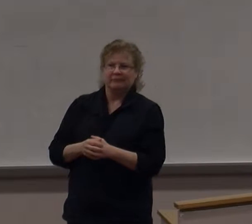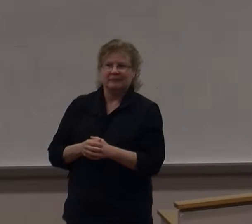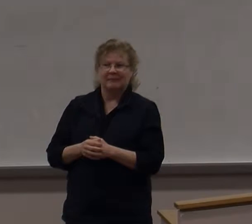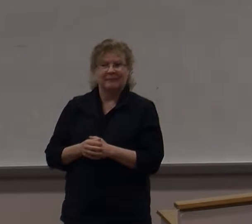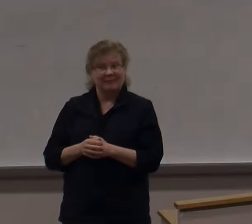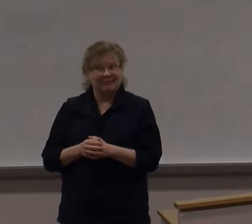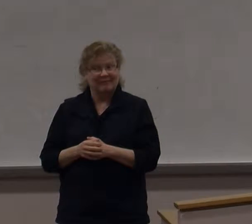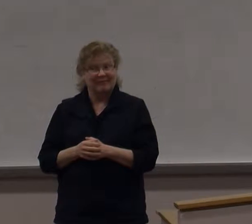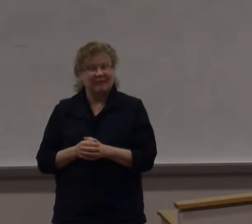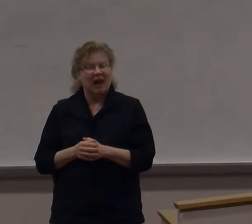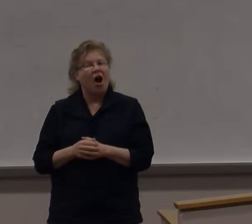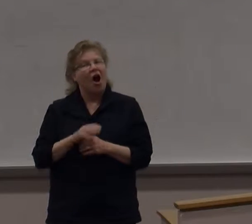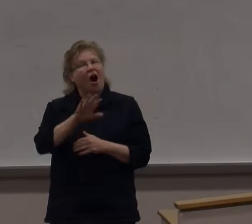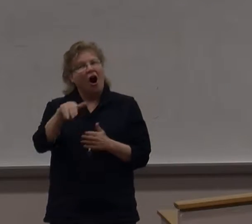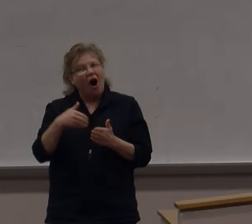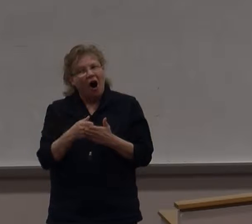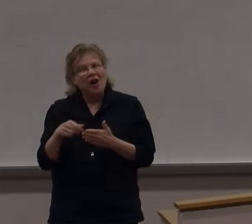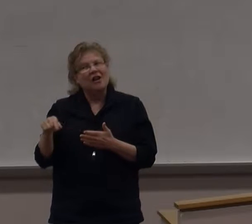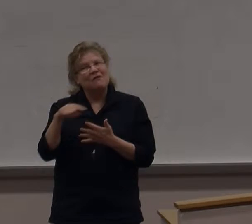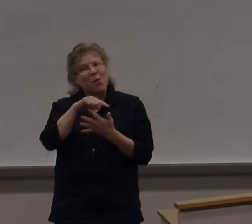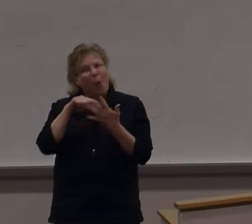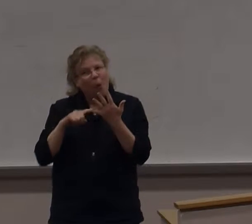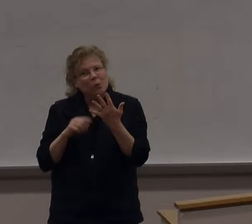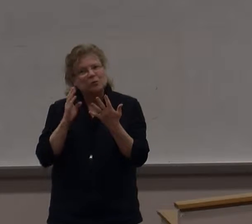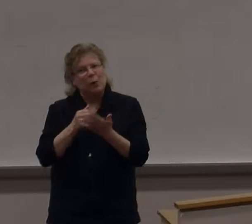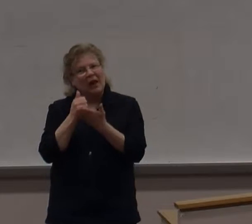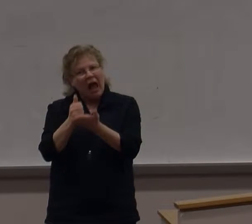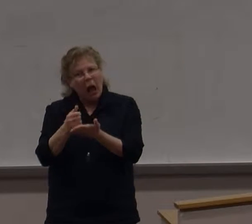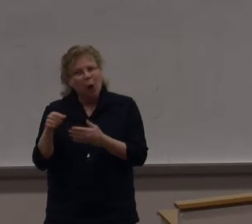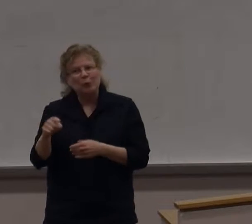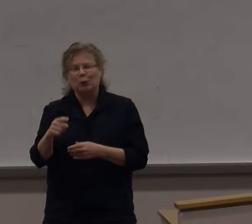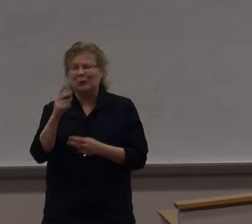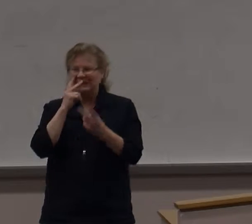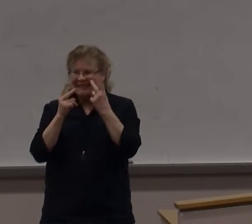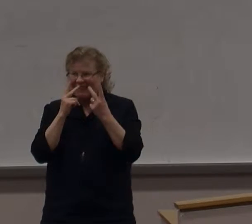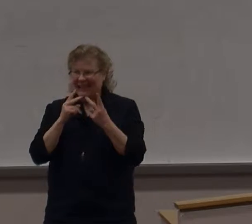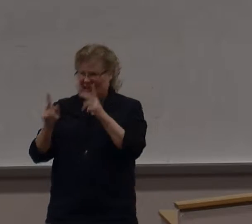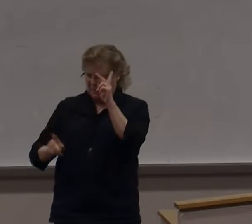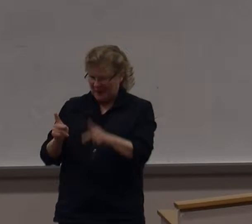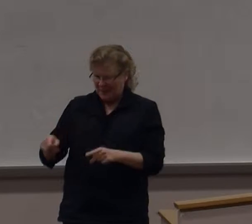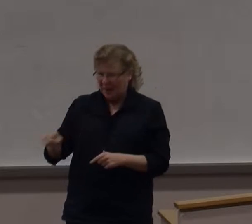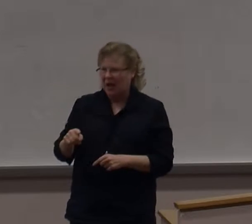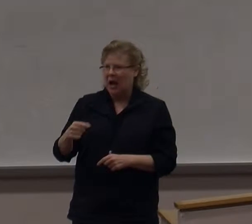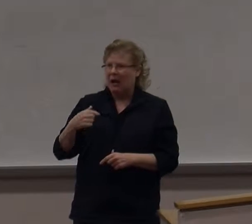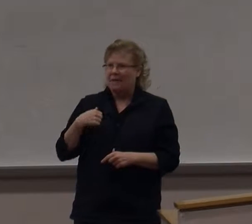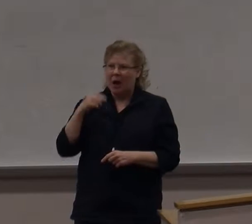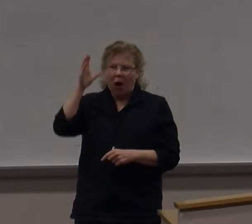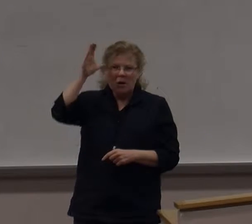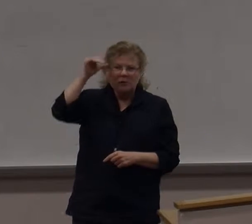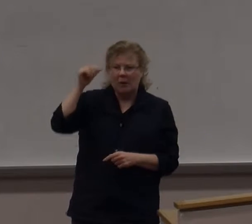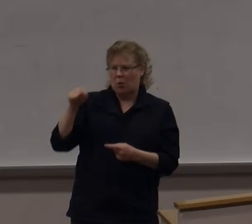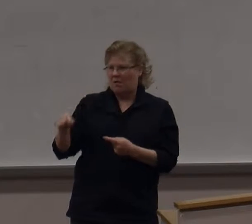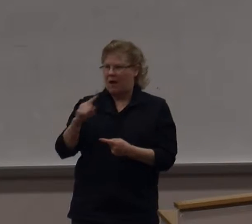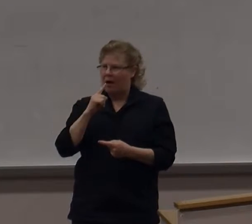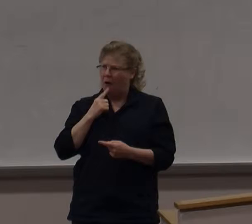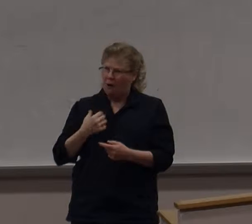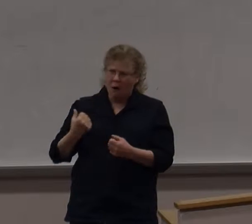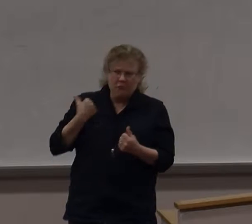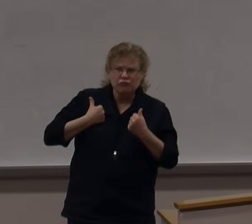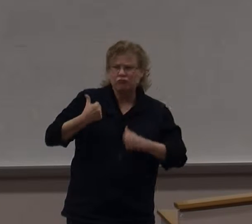the resourcefulness, drive, determination, opportunism, hunger, estrangement,